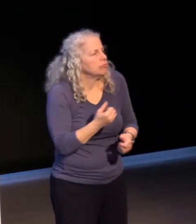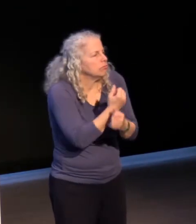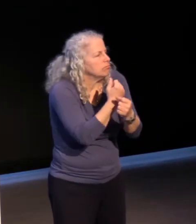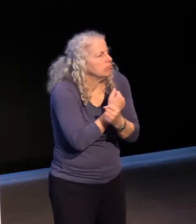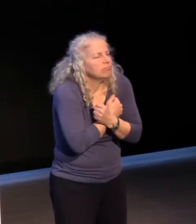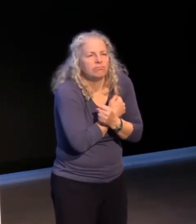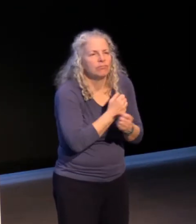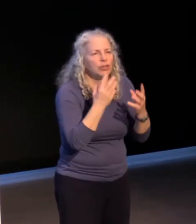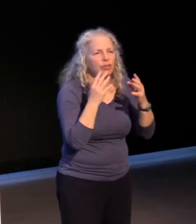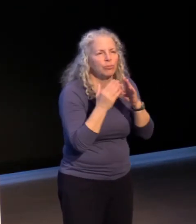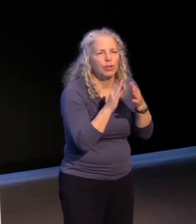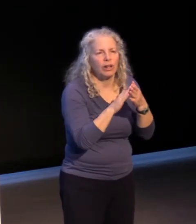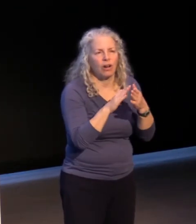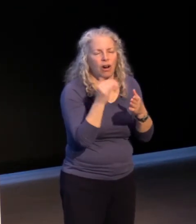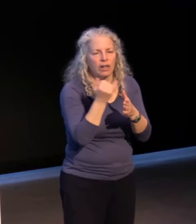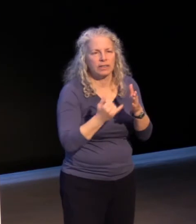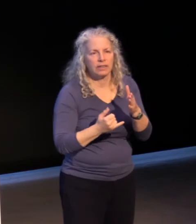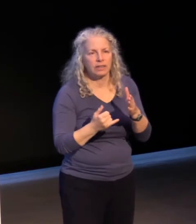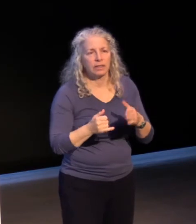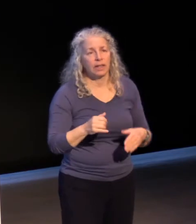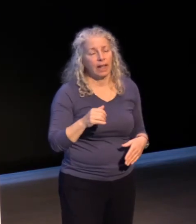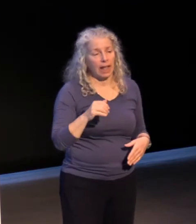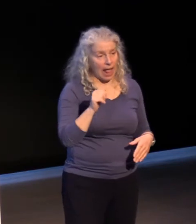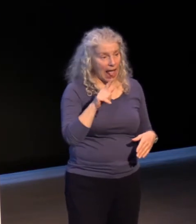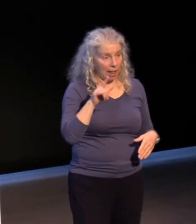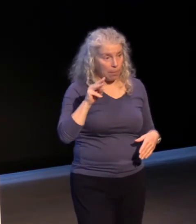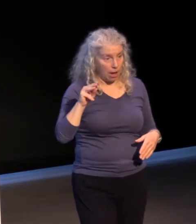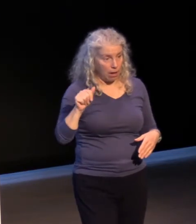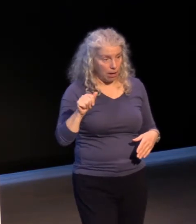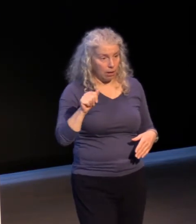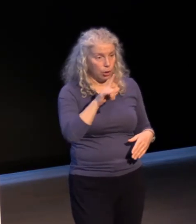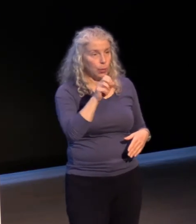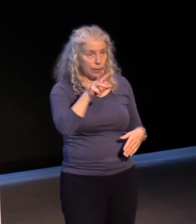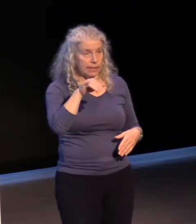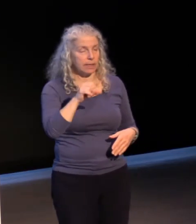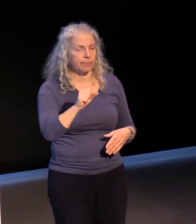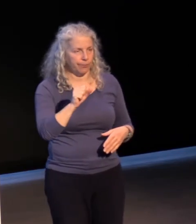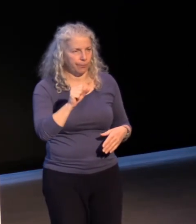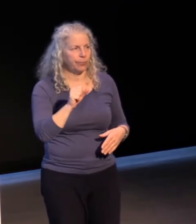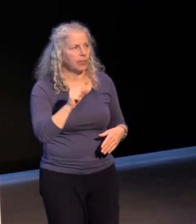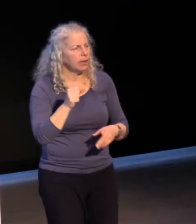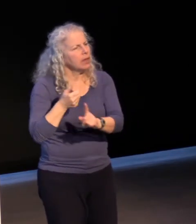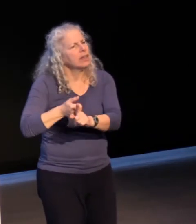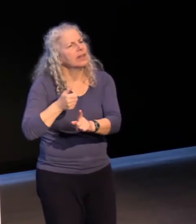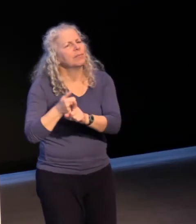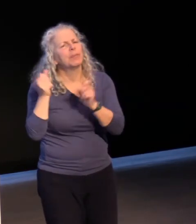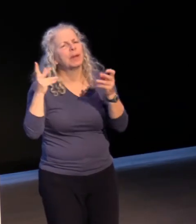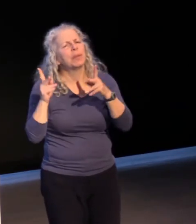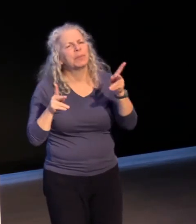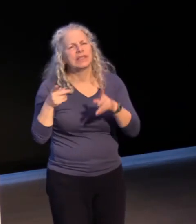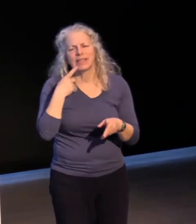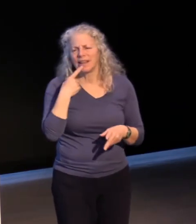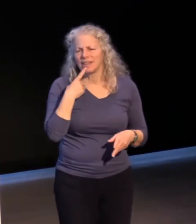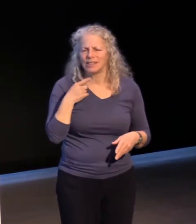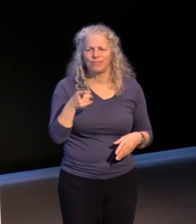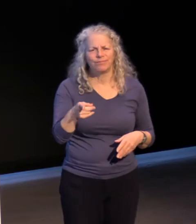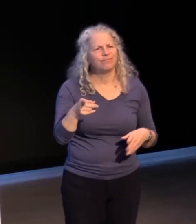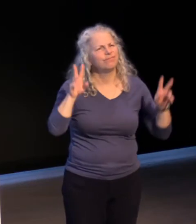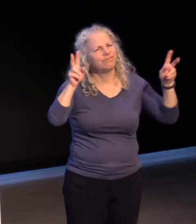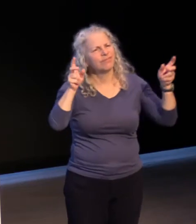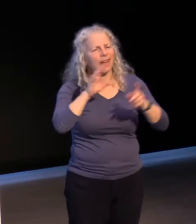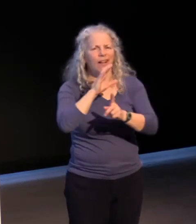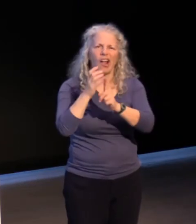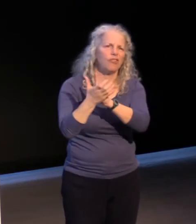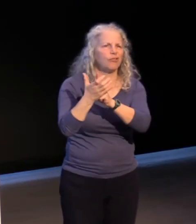and the arts. Elma Lewis, who is frequently described as a cultural icon in